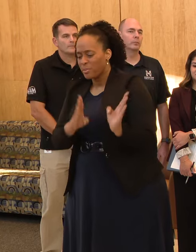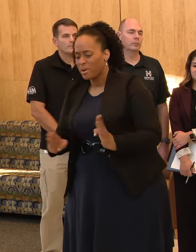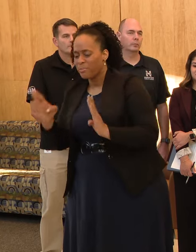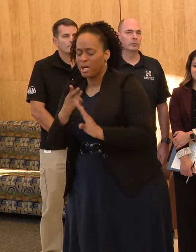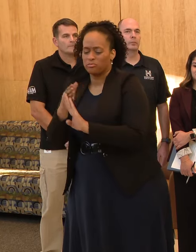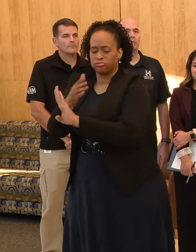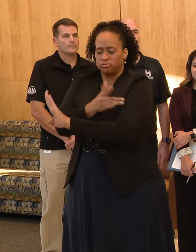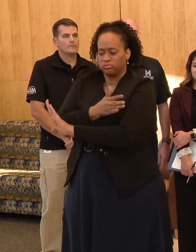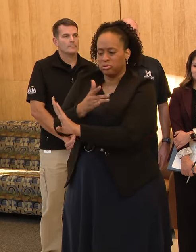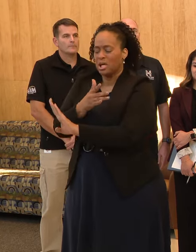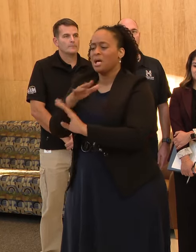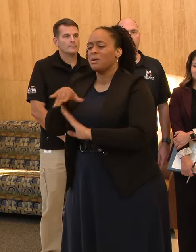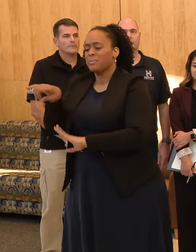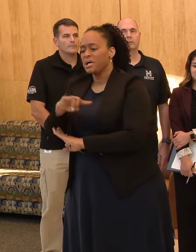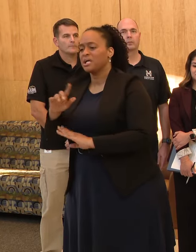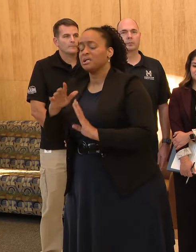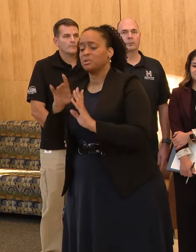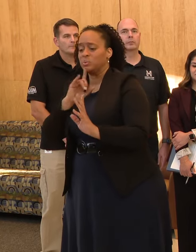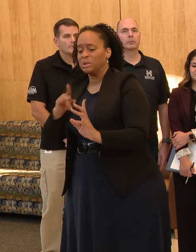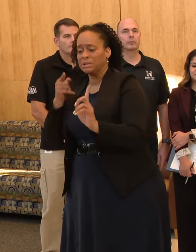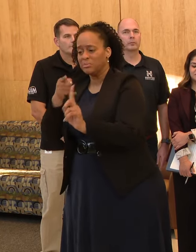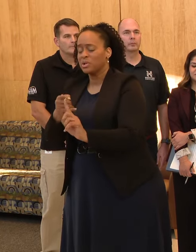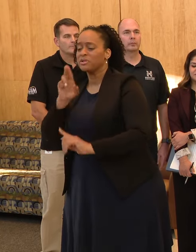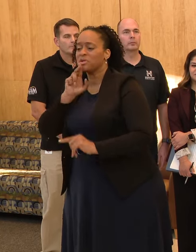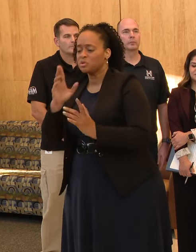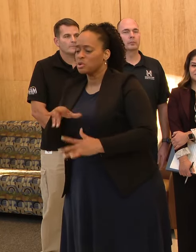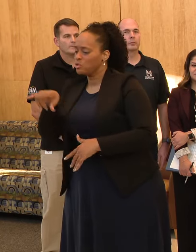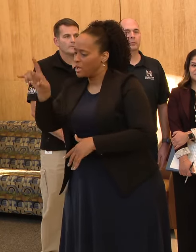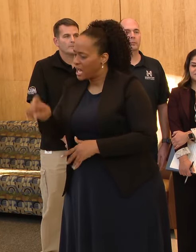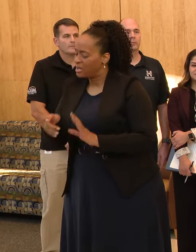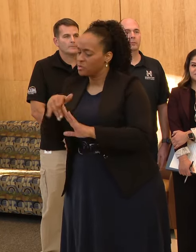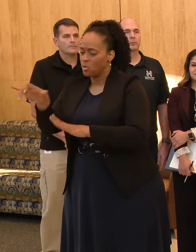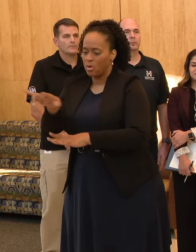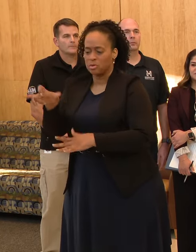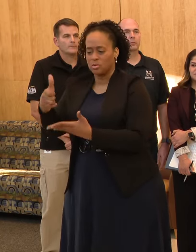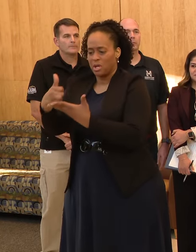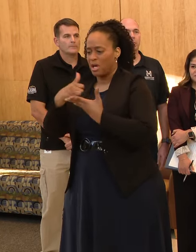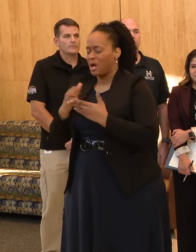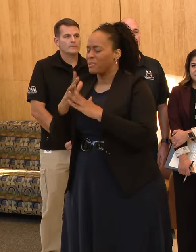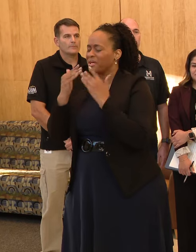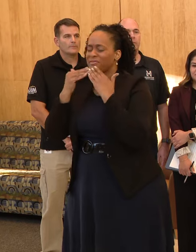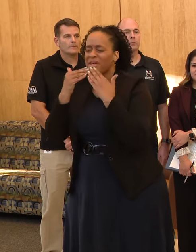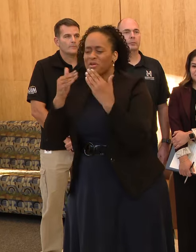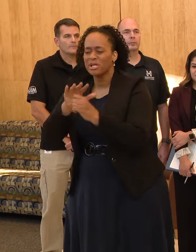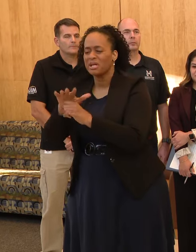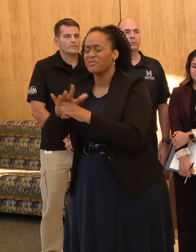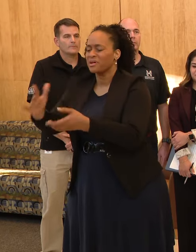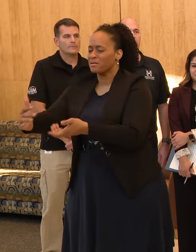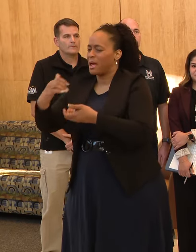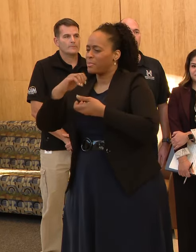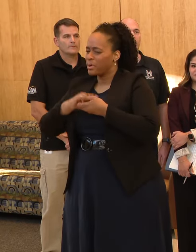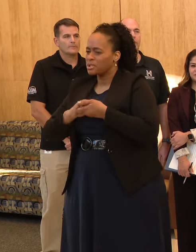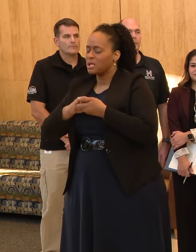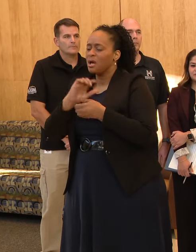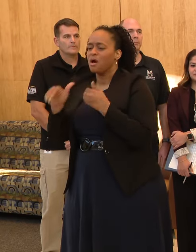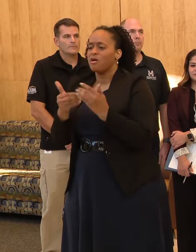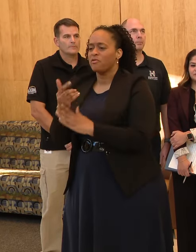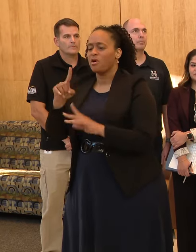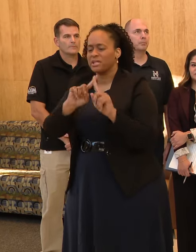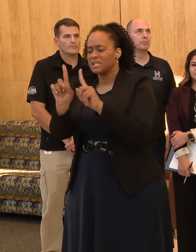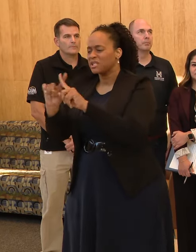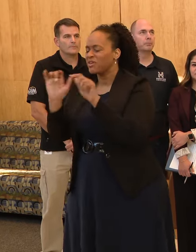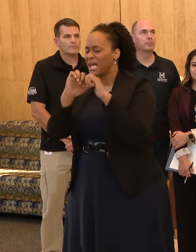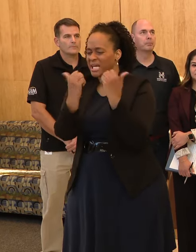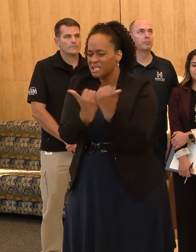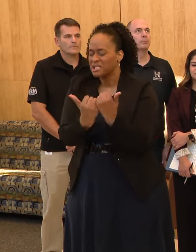for, but it gets back to Houstonians doing their part. And I cannot thank you enough. The collaboration of all the agencies